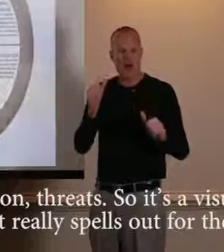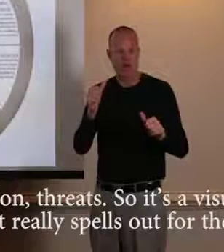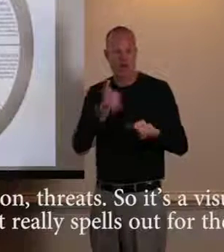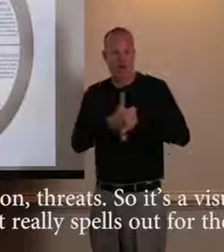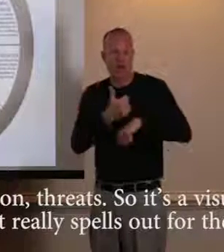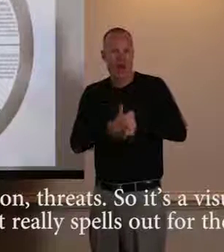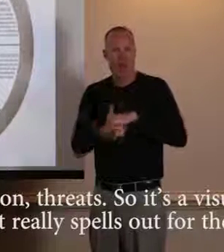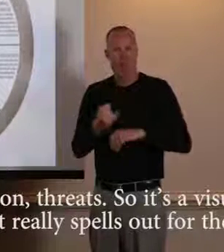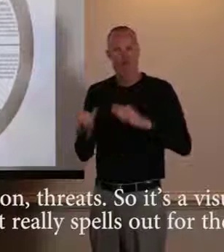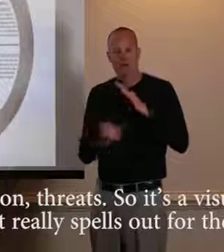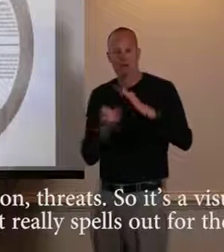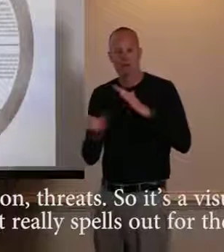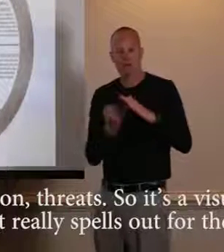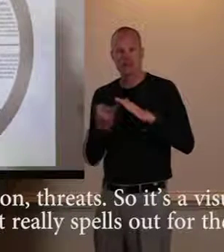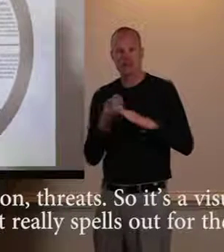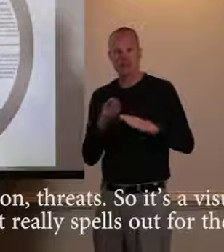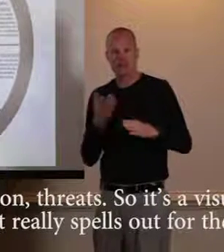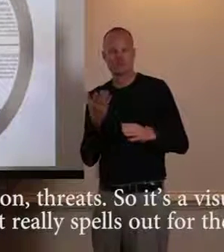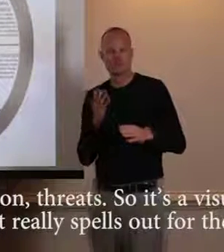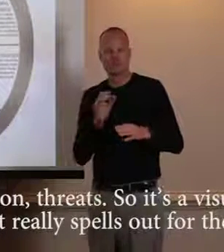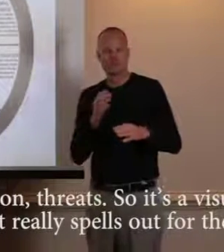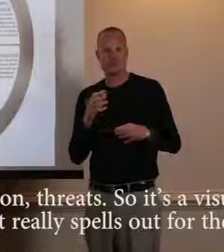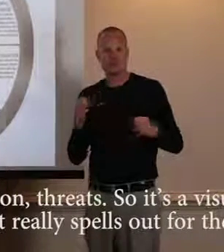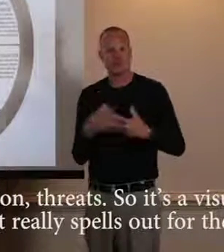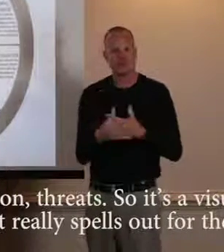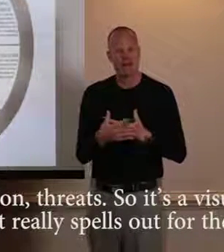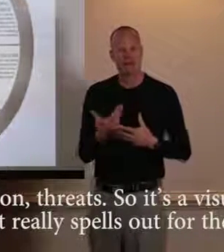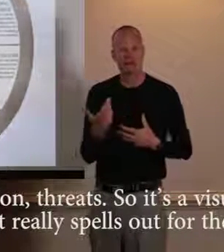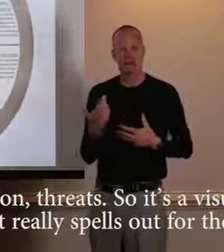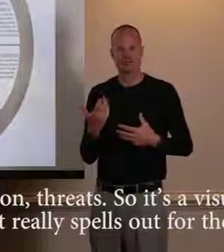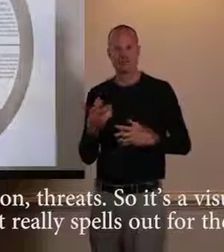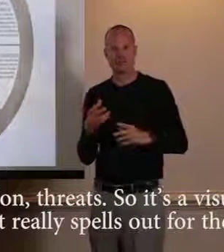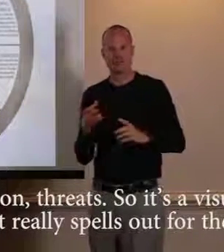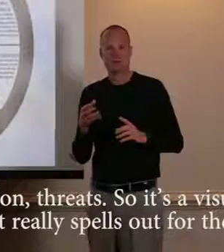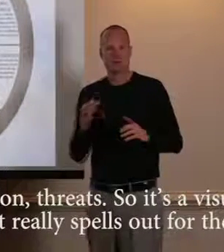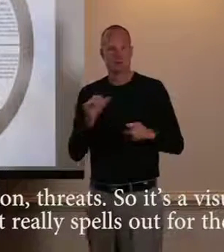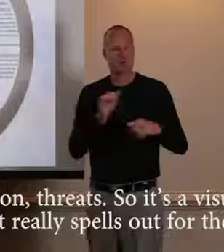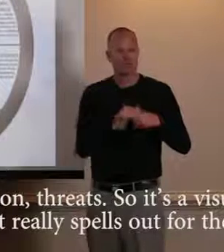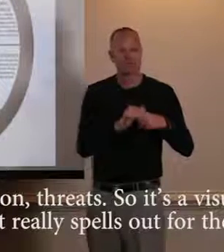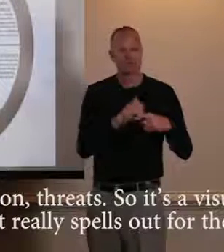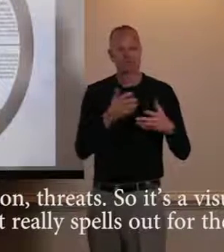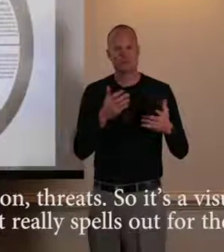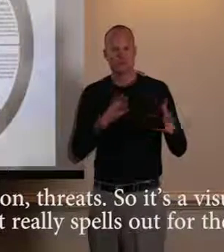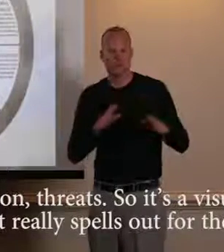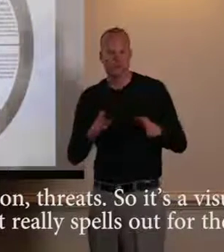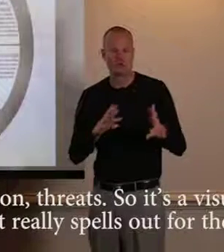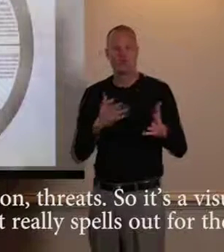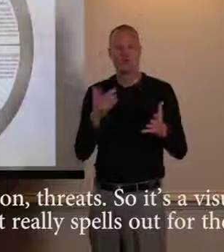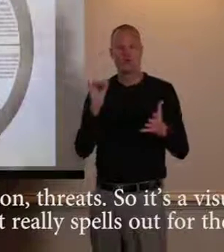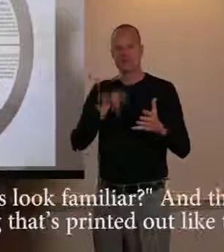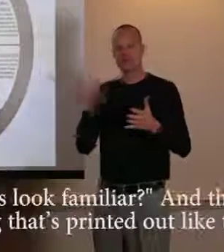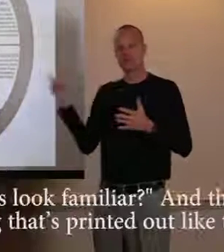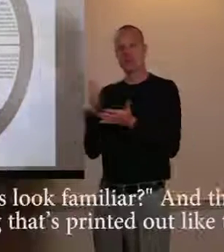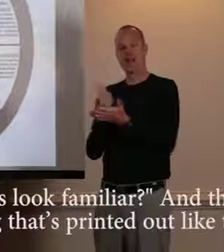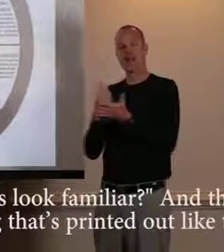isolation, intimidation, coercion, threats. So it's a visual tool that's really helpful, and it really spells out for the victim, like,